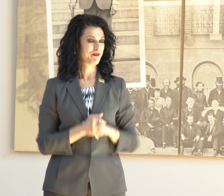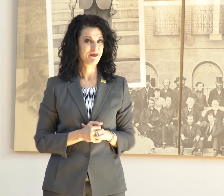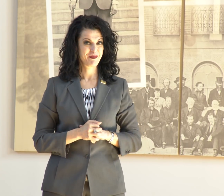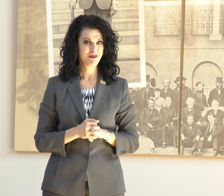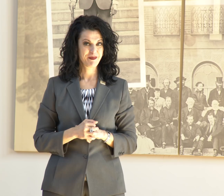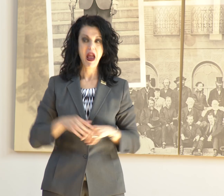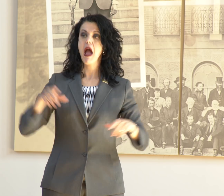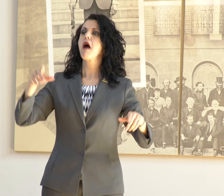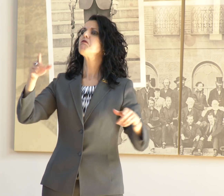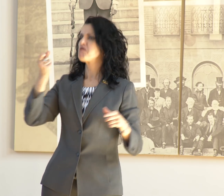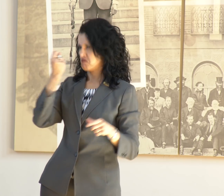room.